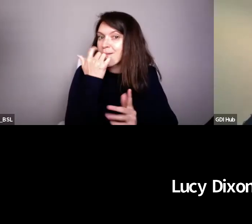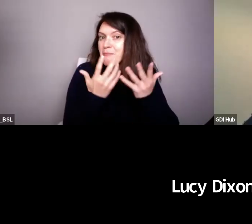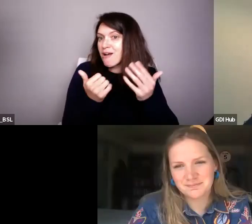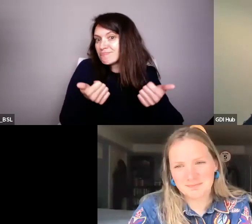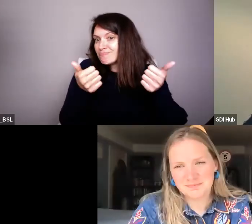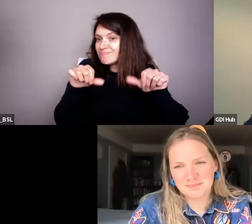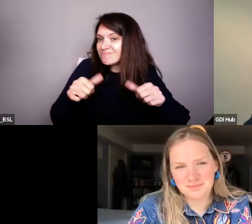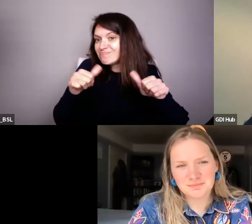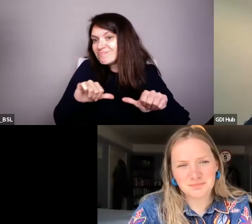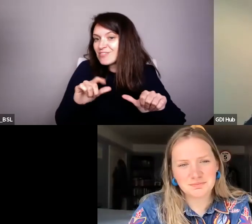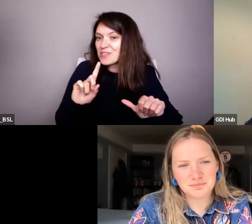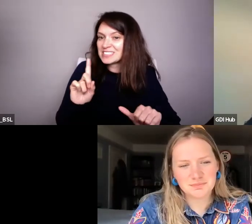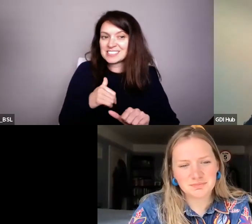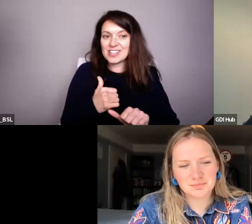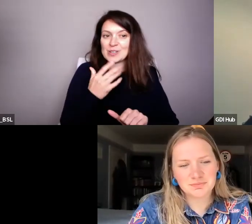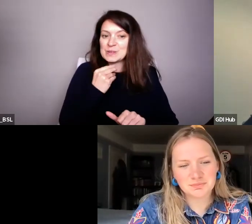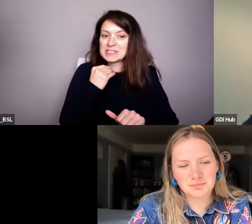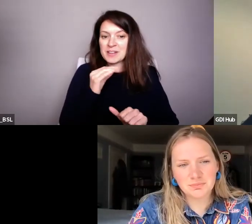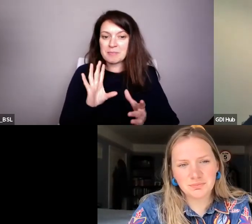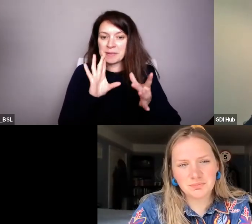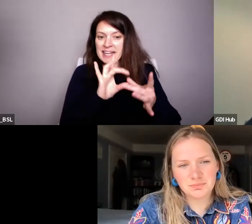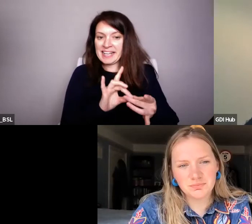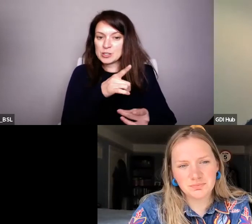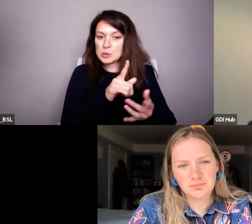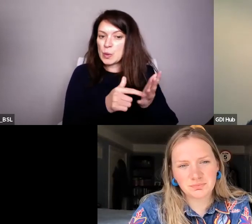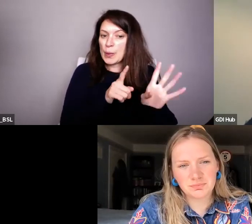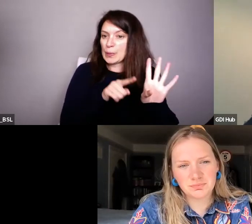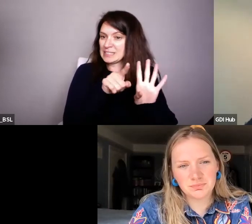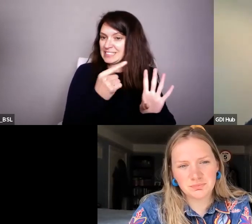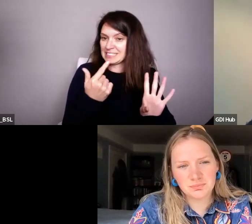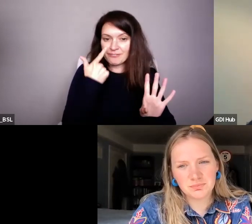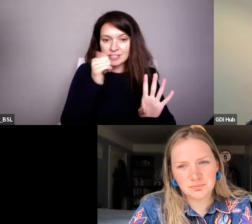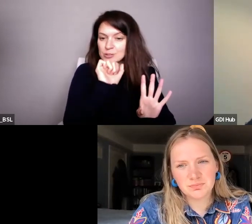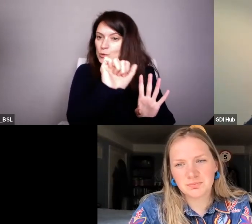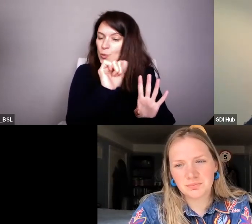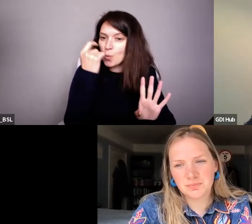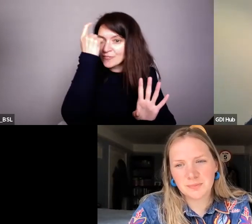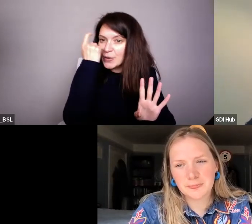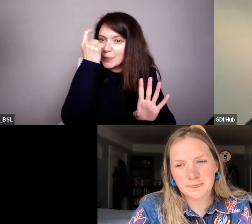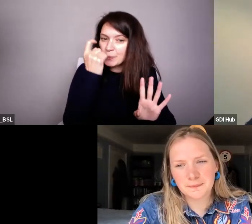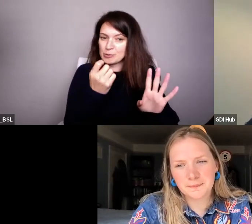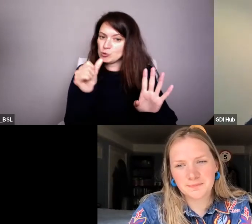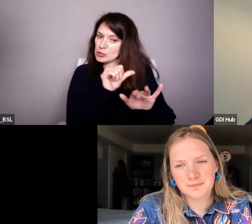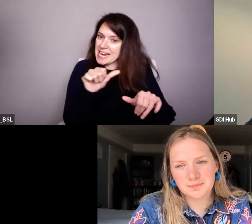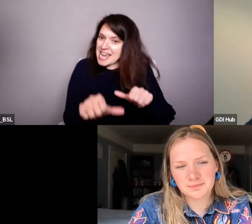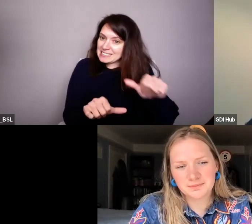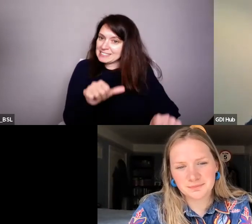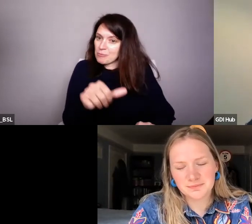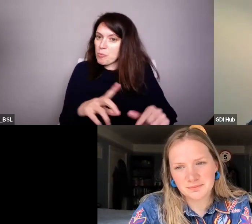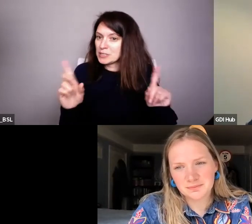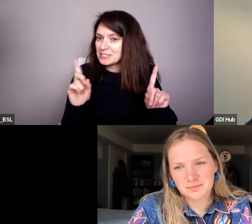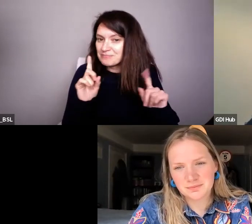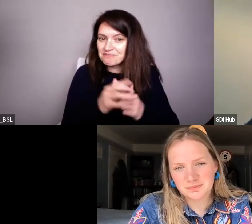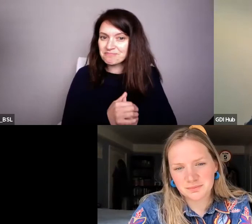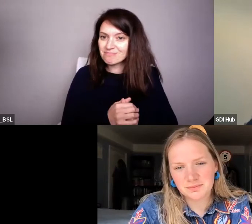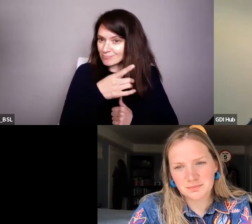any reflections or personal thoughts on that in terms of what you think might be the next steps, and if you would see there being as a quite a